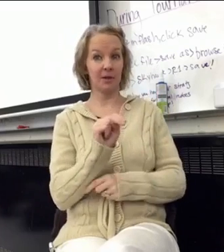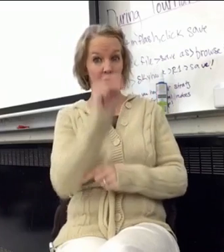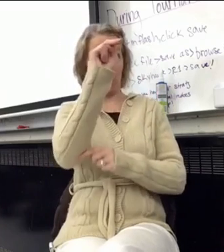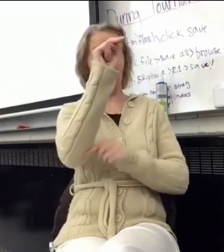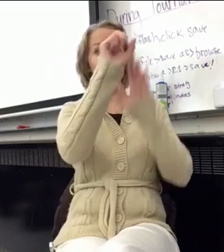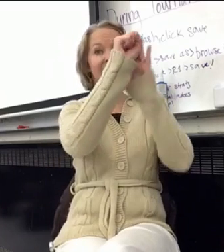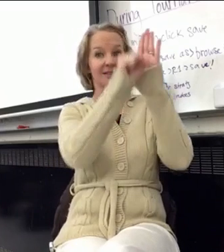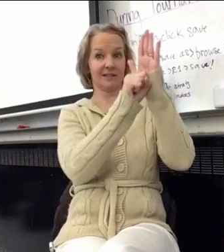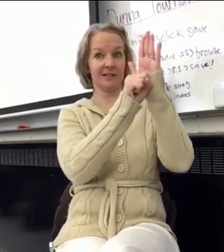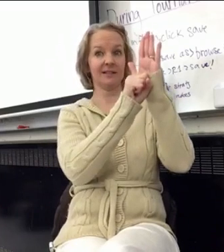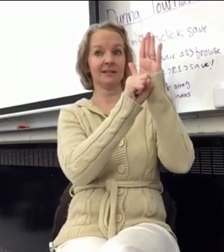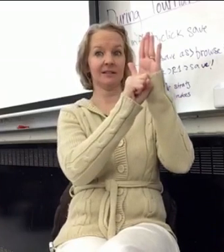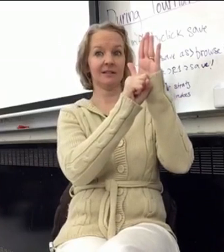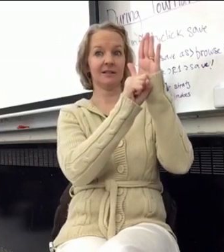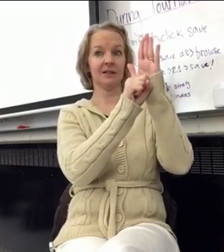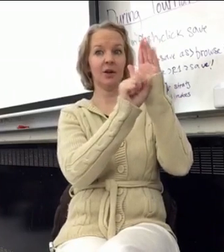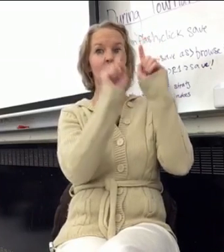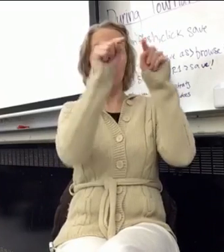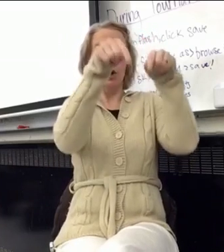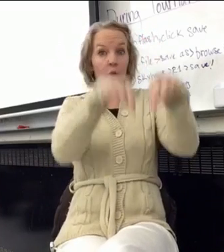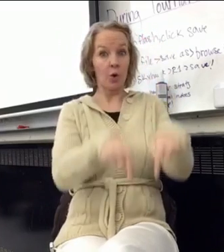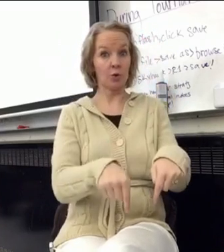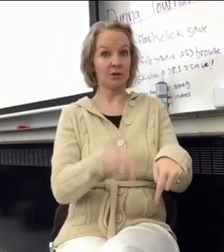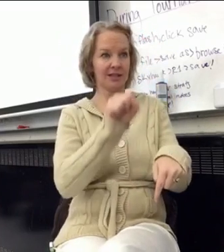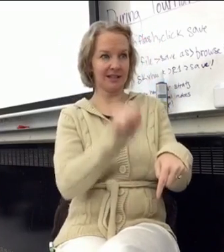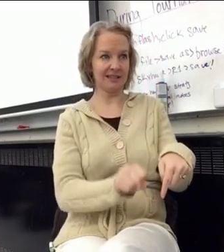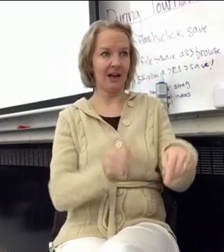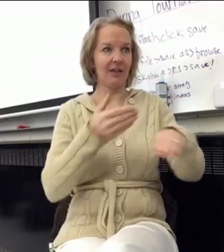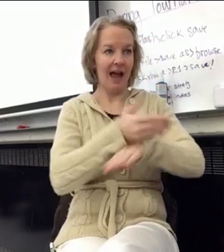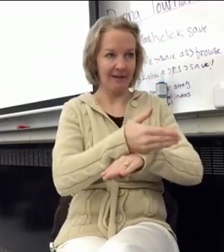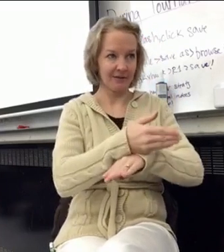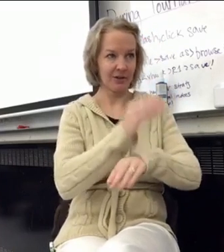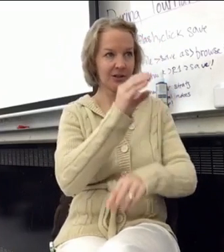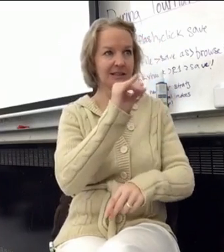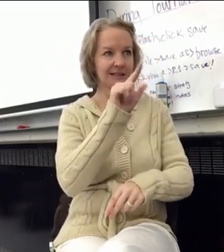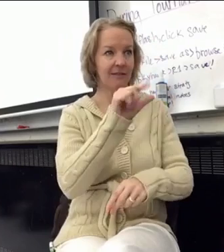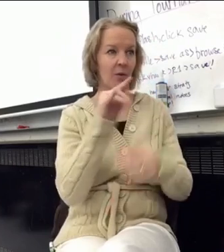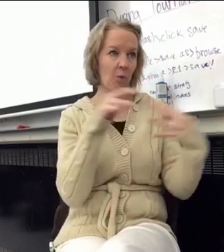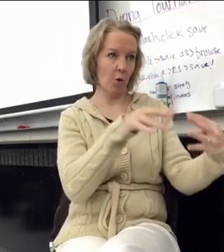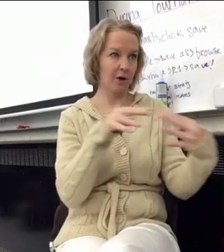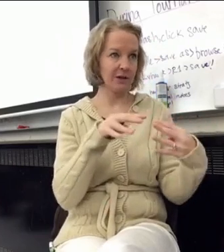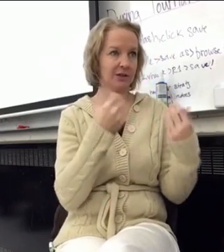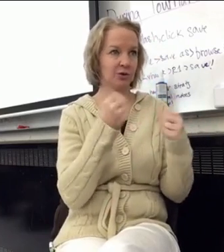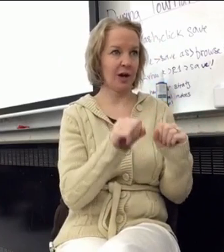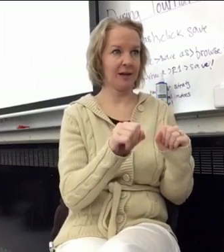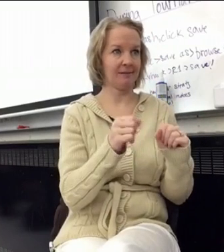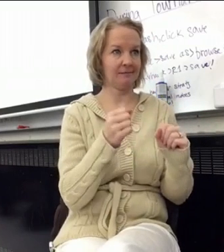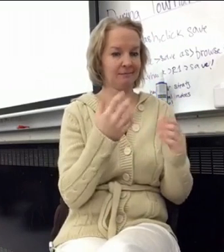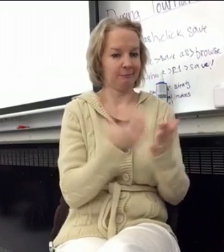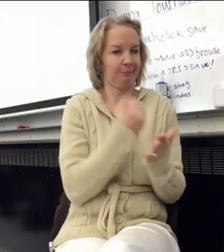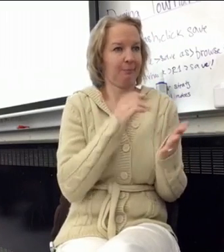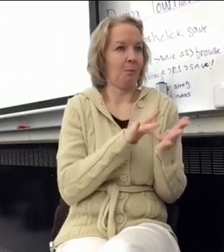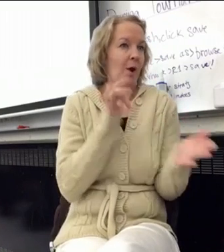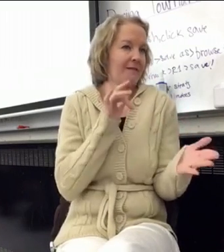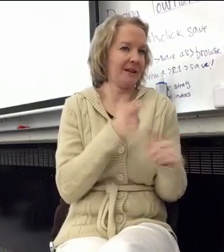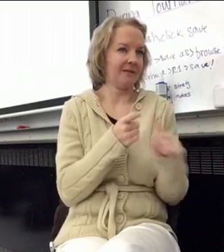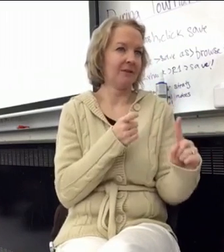northern states who went to the South after the Civil War to profit from Reconstruction.